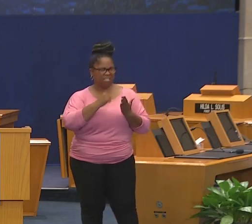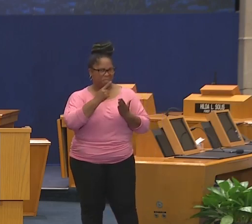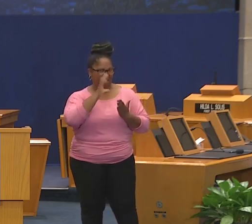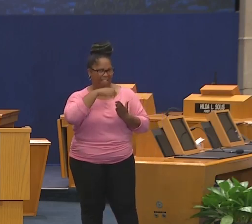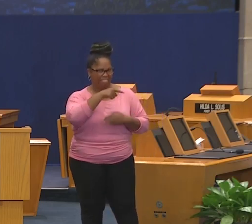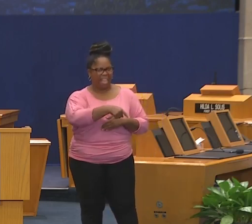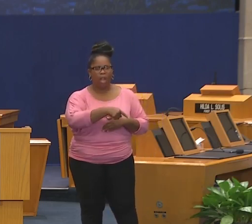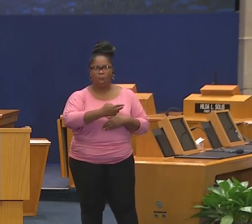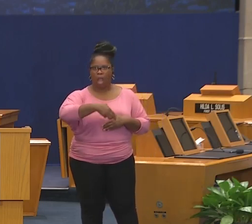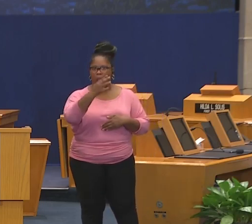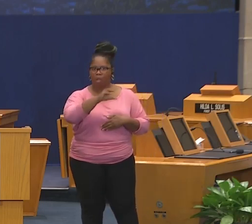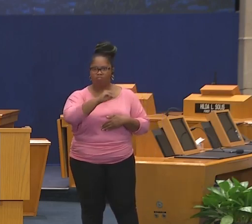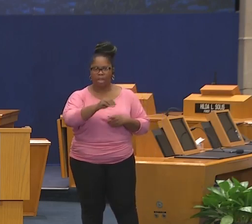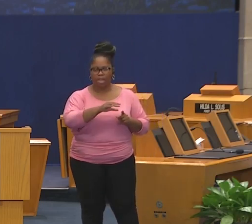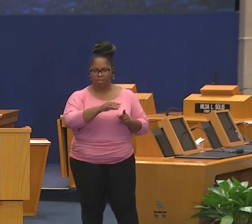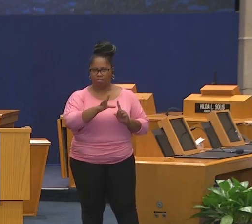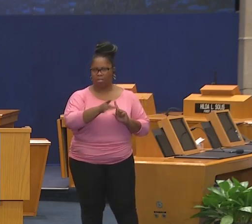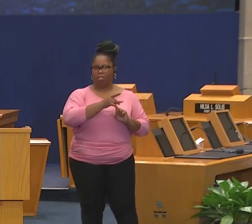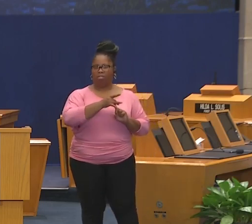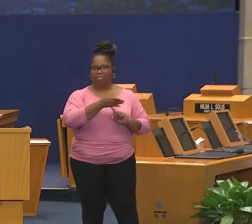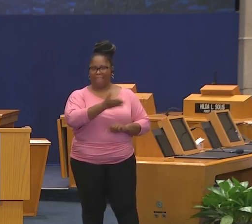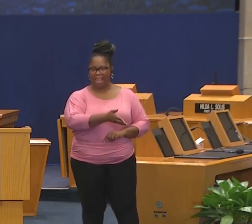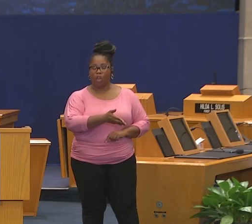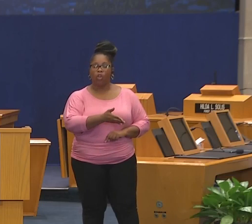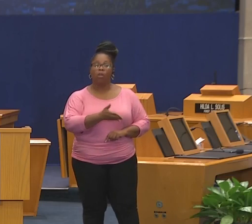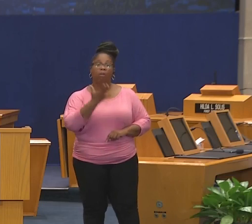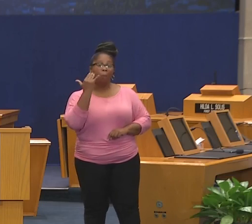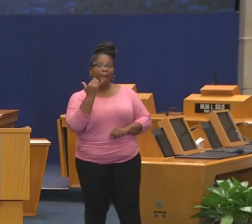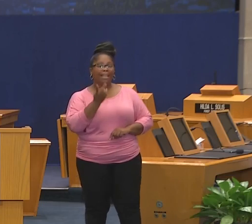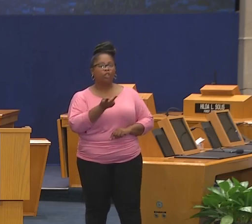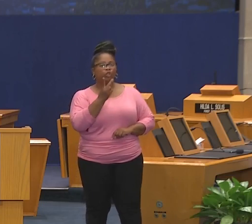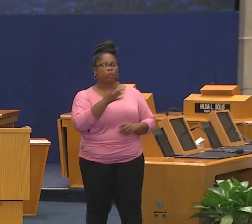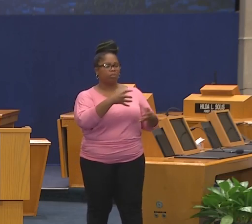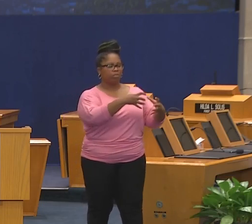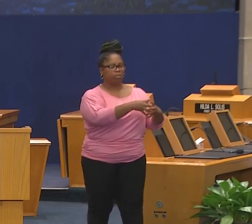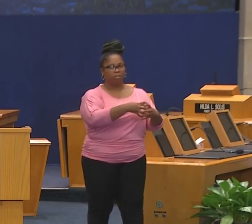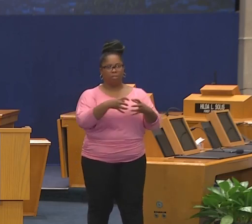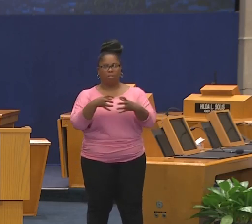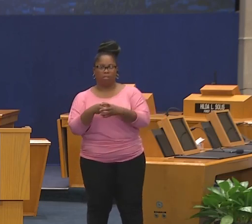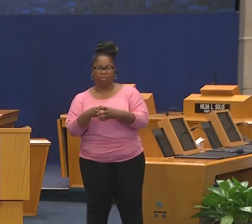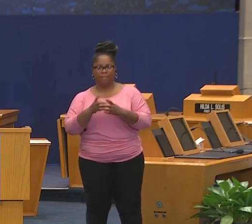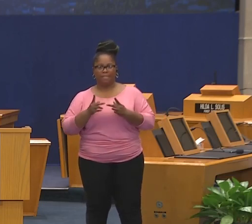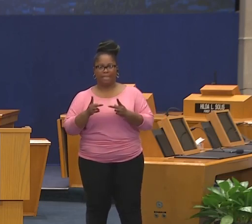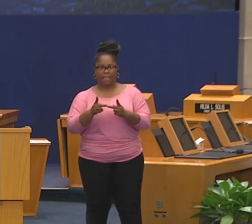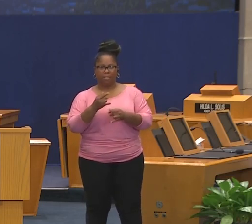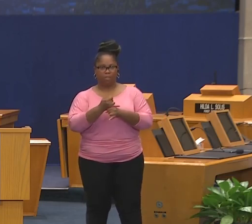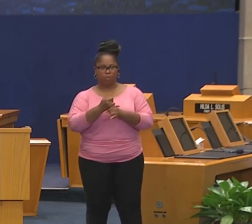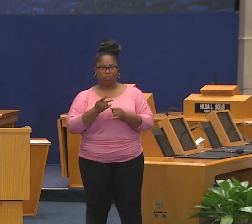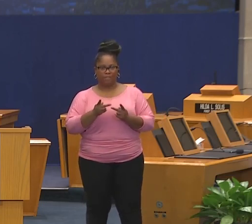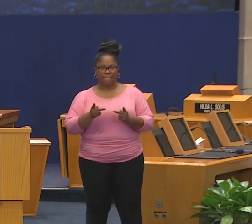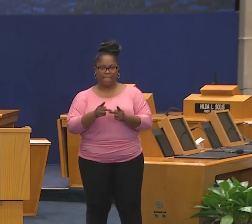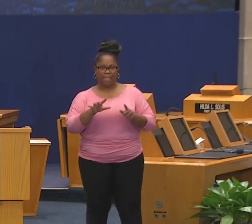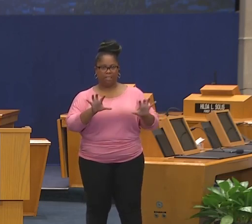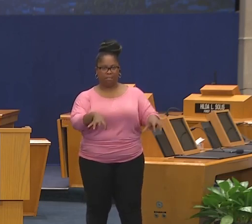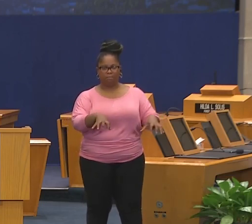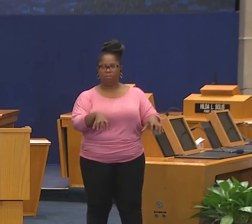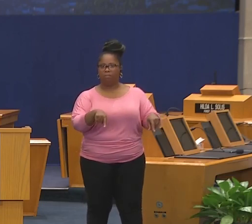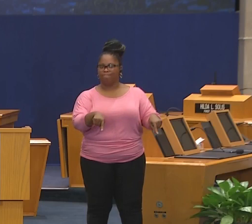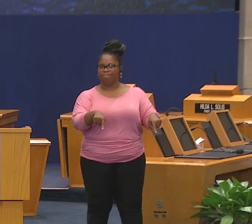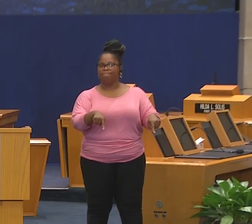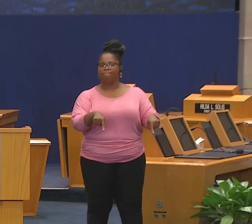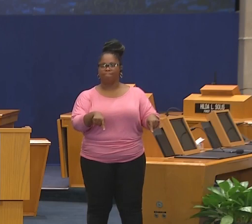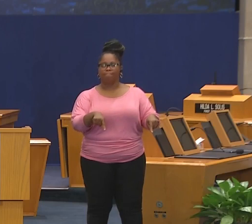very high there, and it's associated with two congregate living facilities. So that's, we just